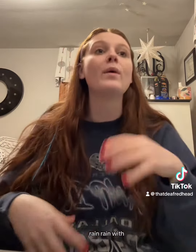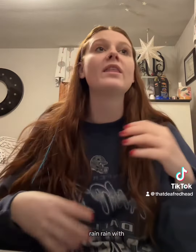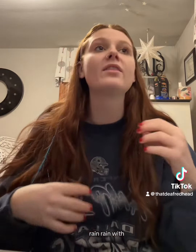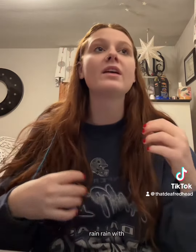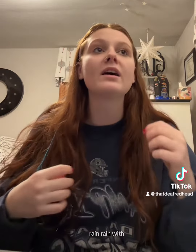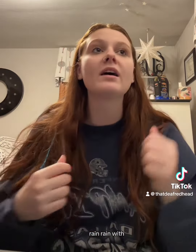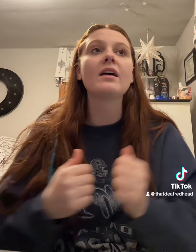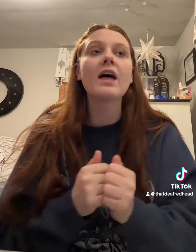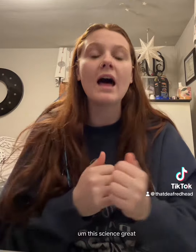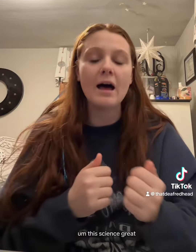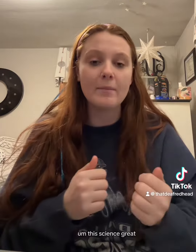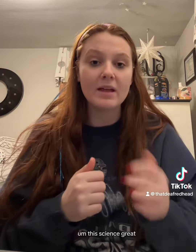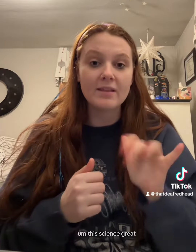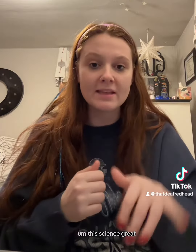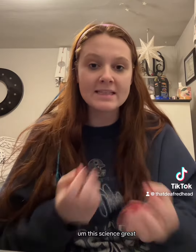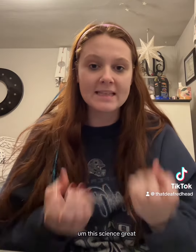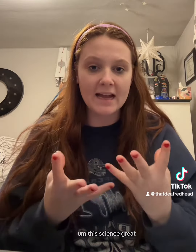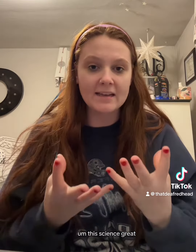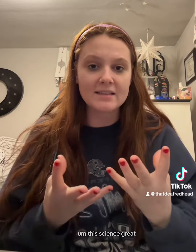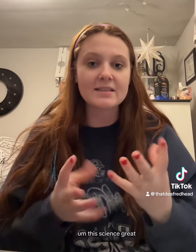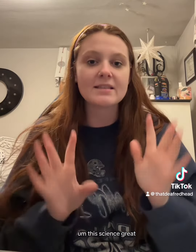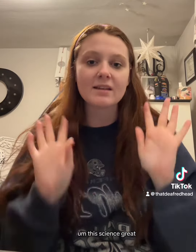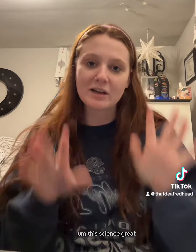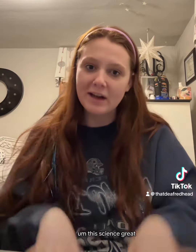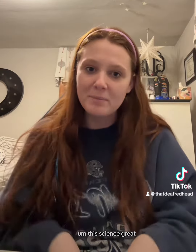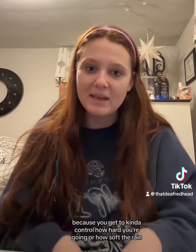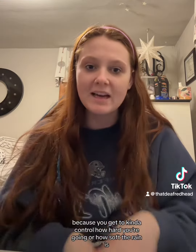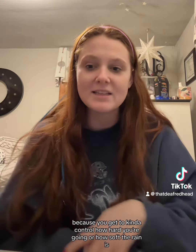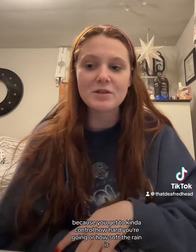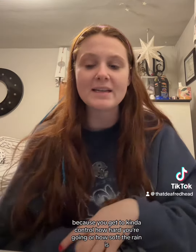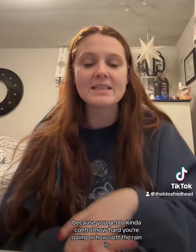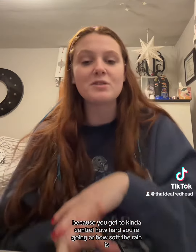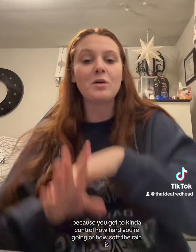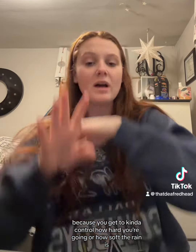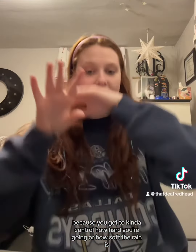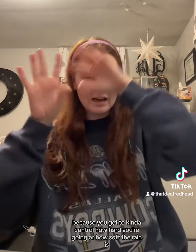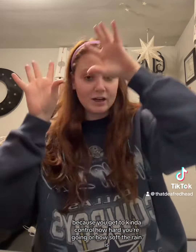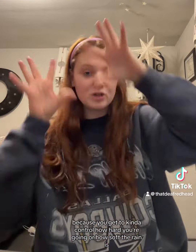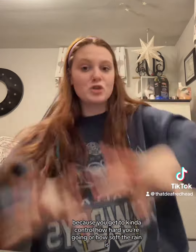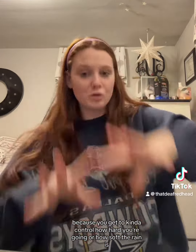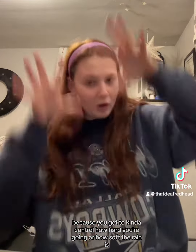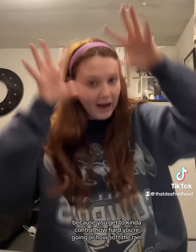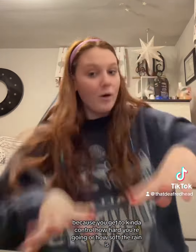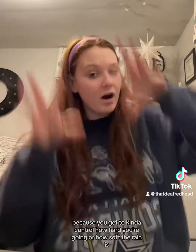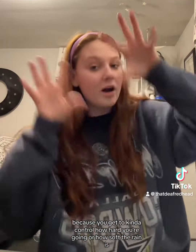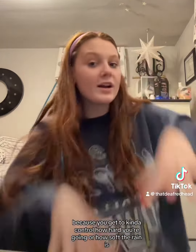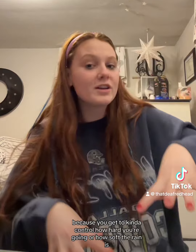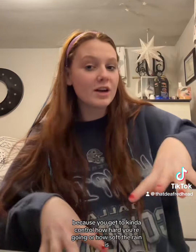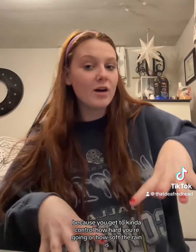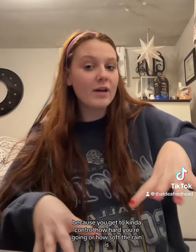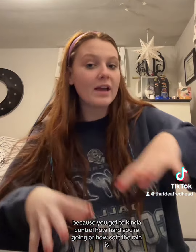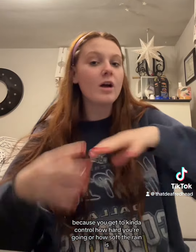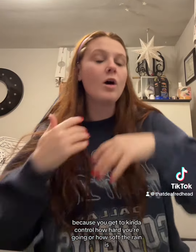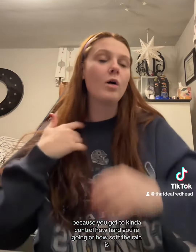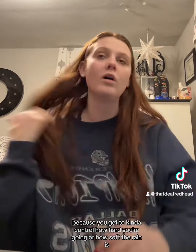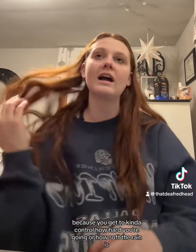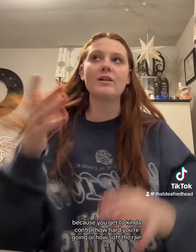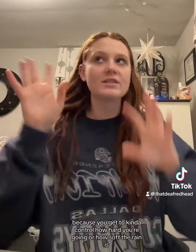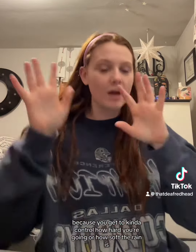With this sign, it's great because you get to kind of control how hard you're going or how soft